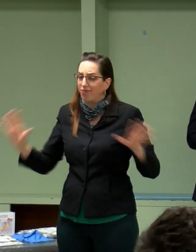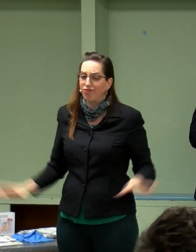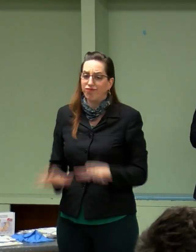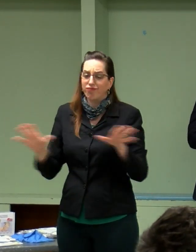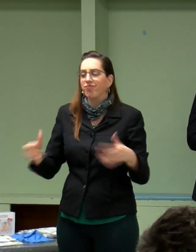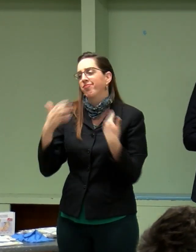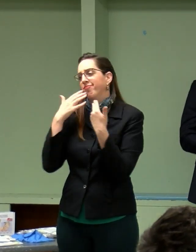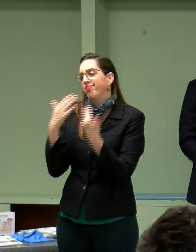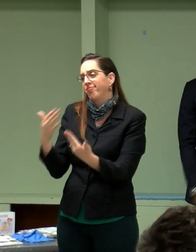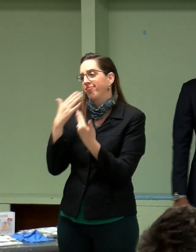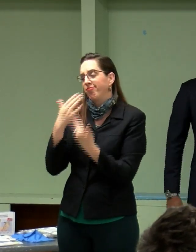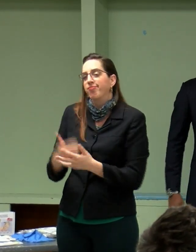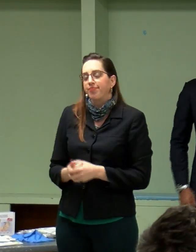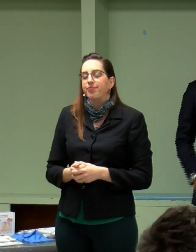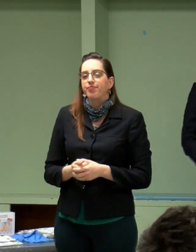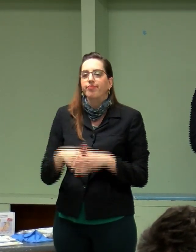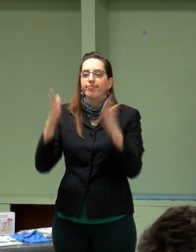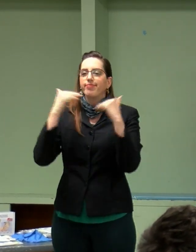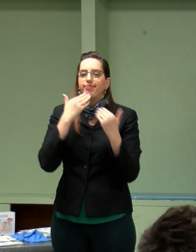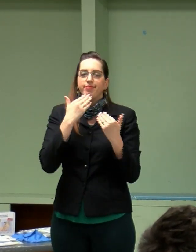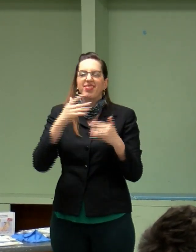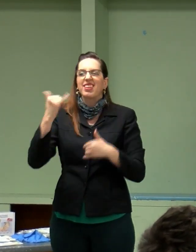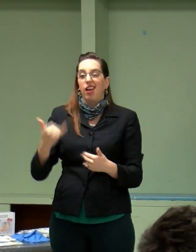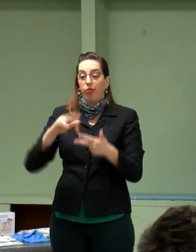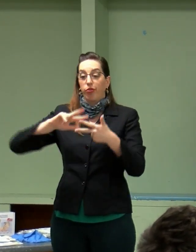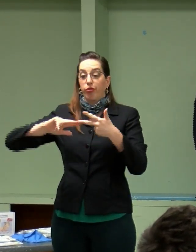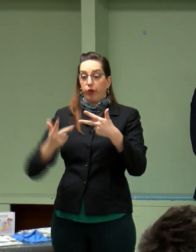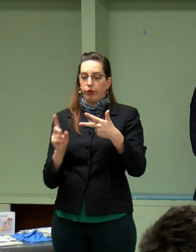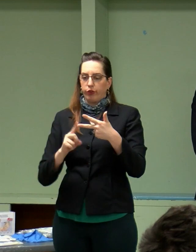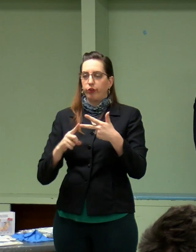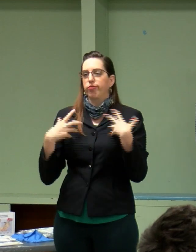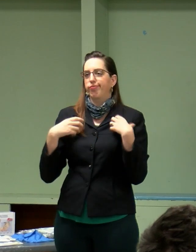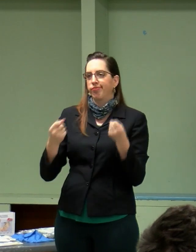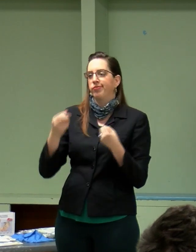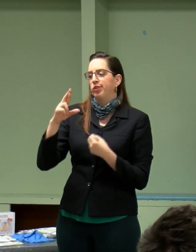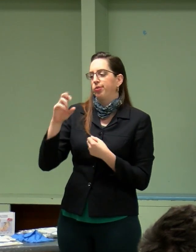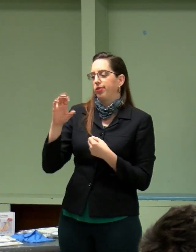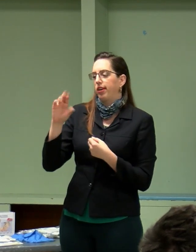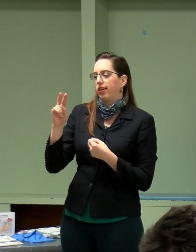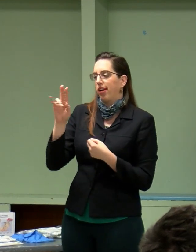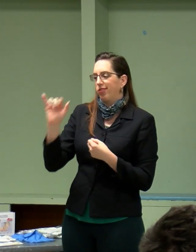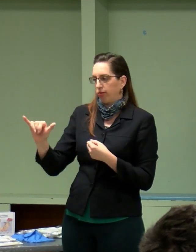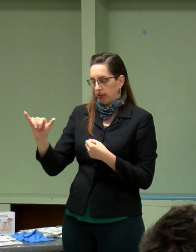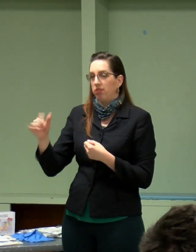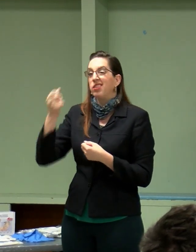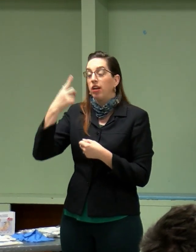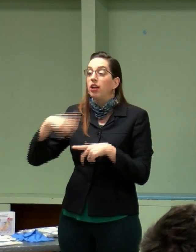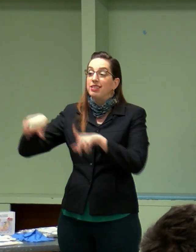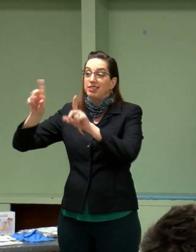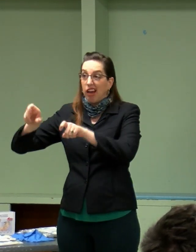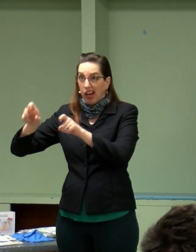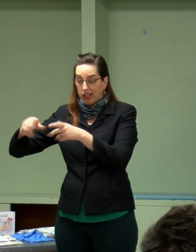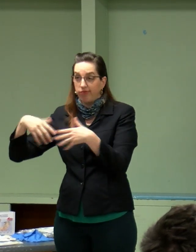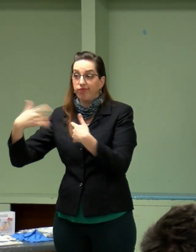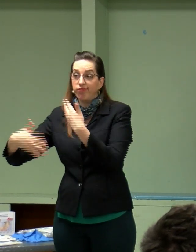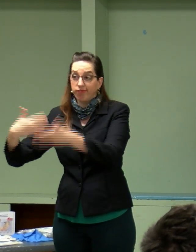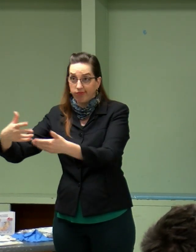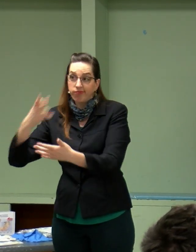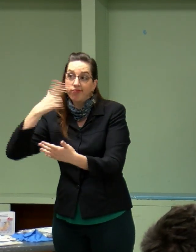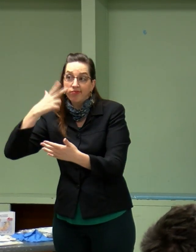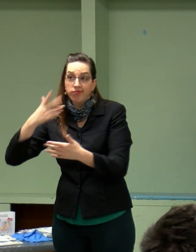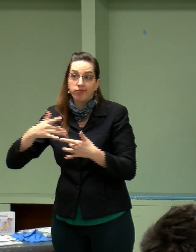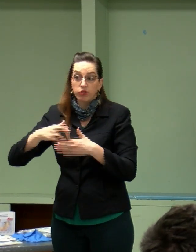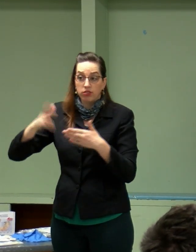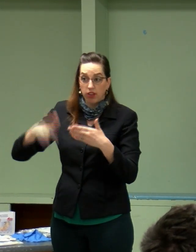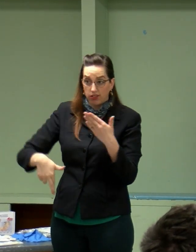Thank you so very much. The third and final prong is recovery. Until test results come back, or in the case